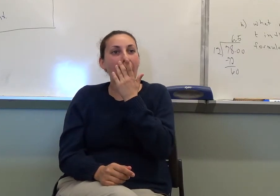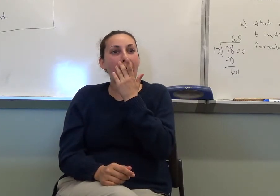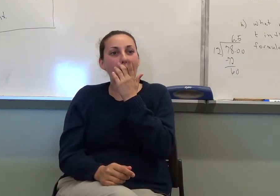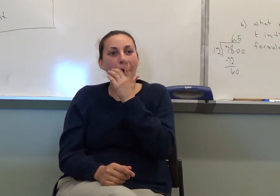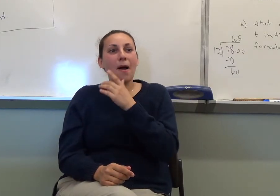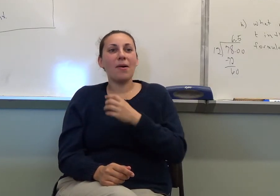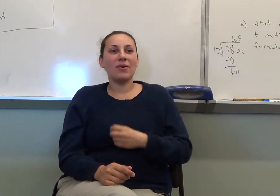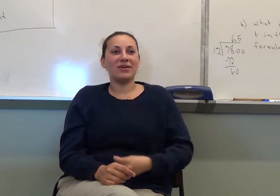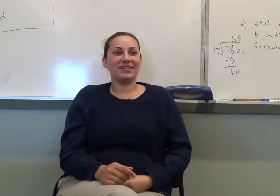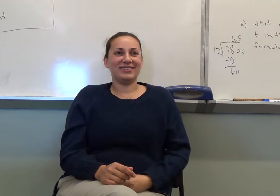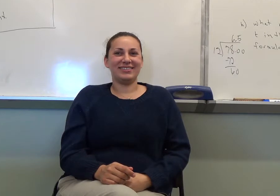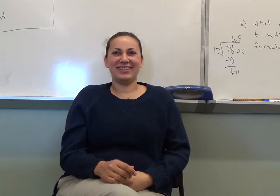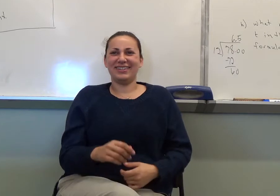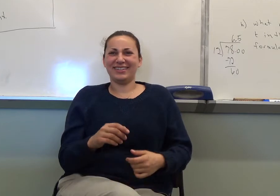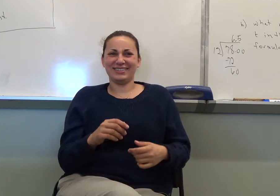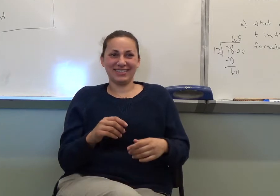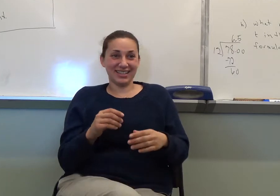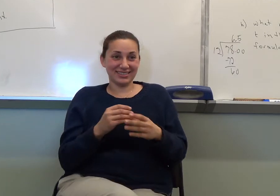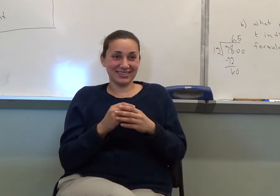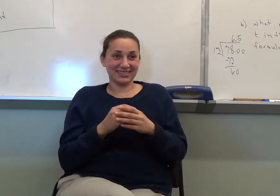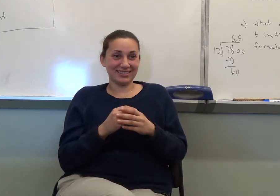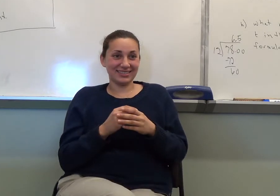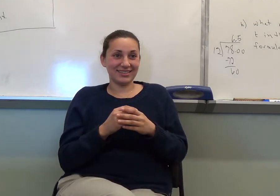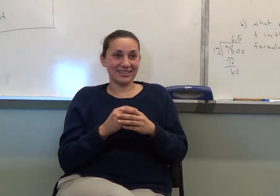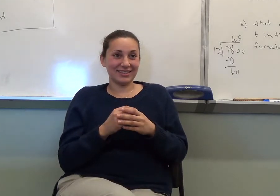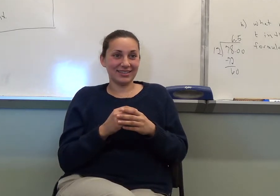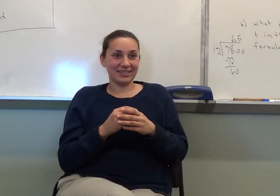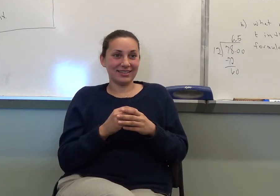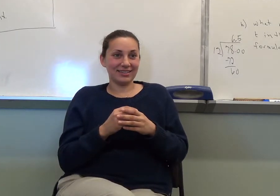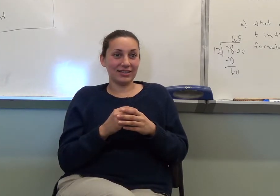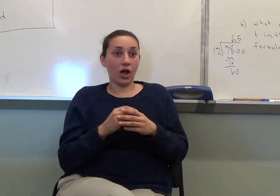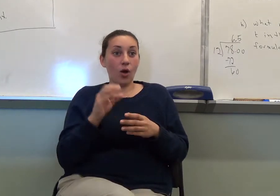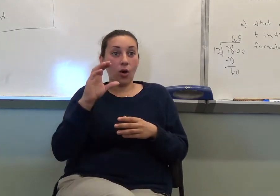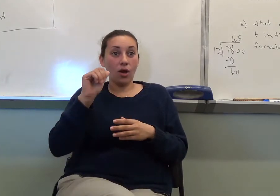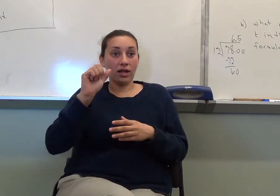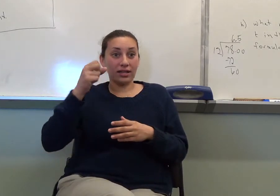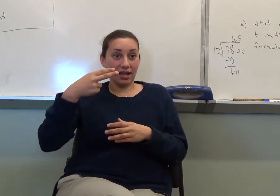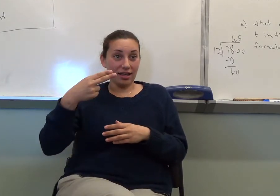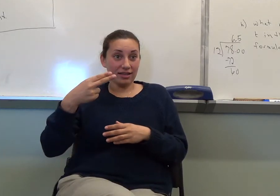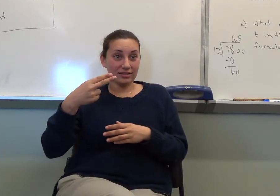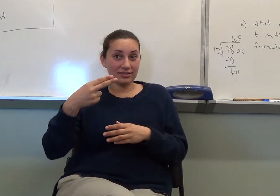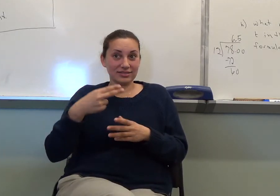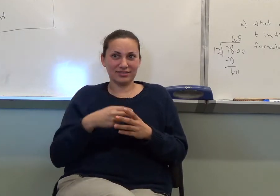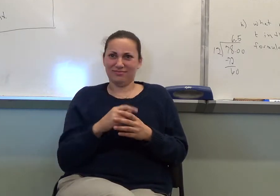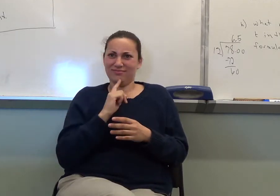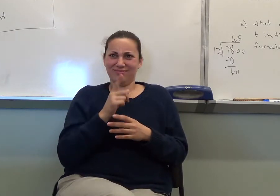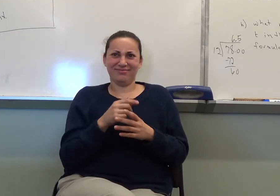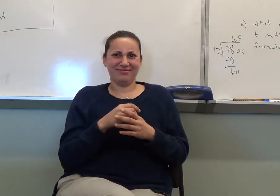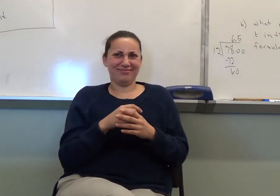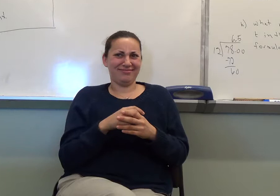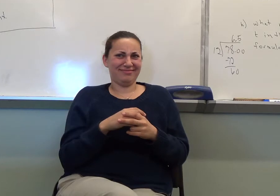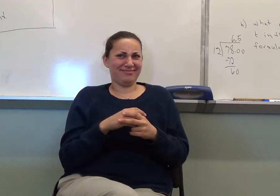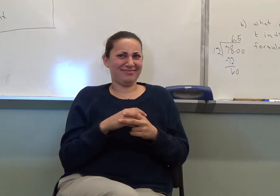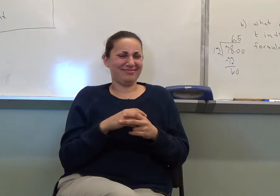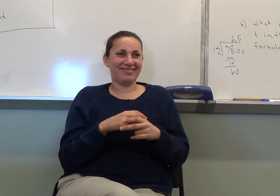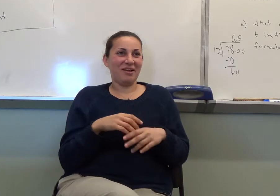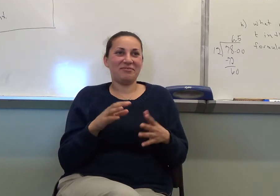And then the process continues. You take that amount that's in the account at the end of the second